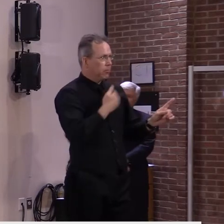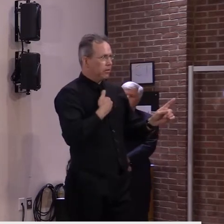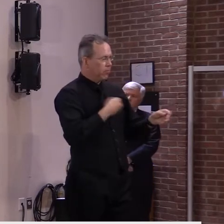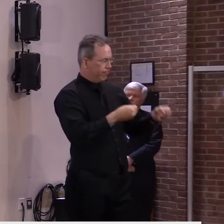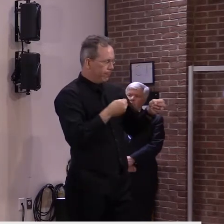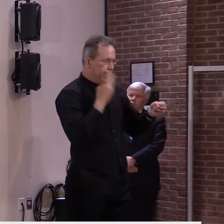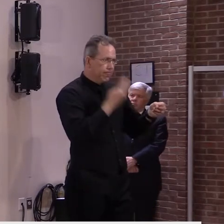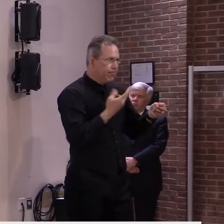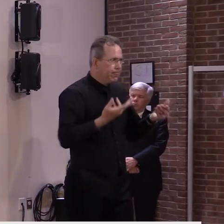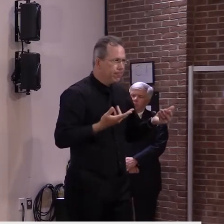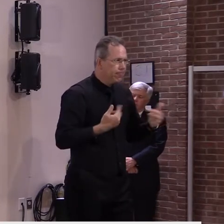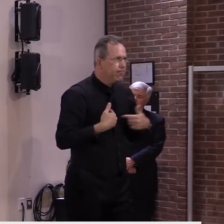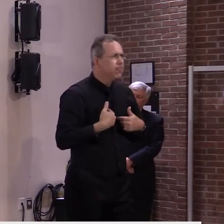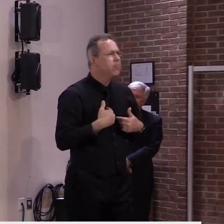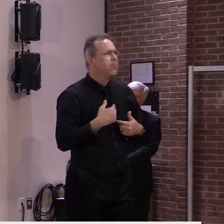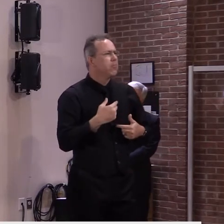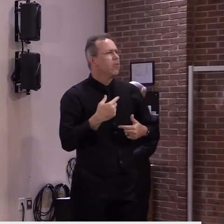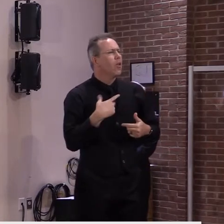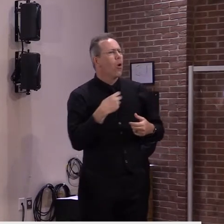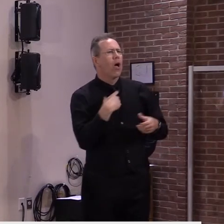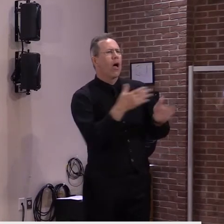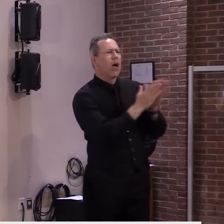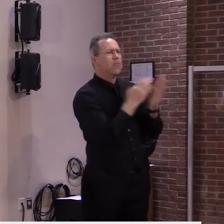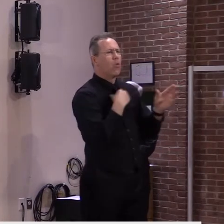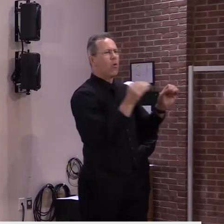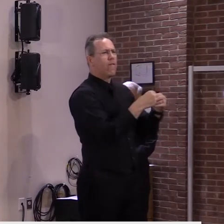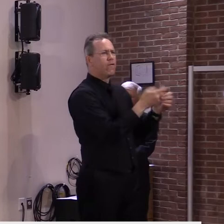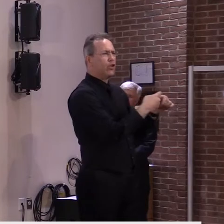until Thursday to make a decision.